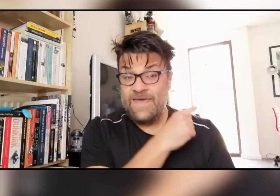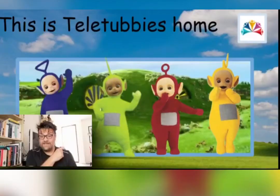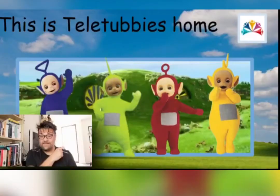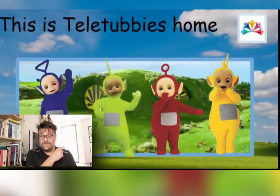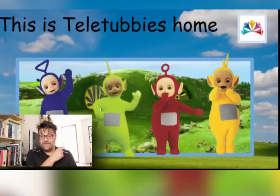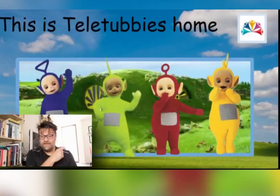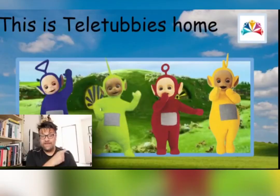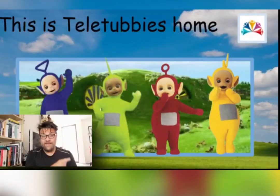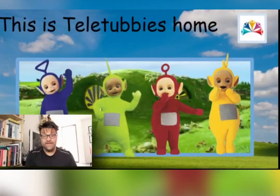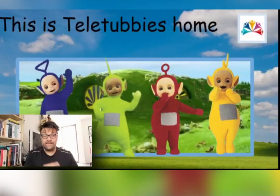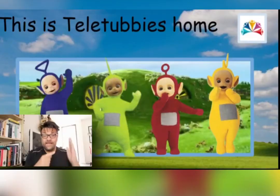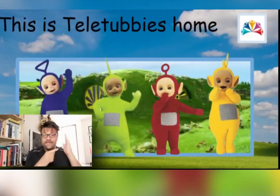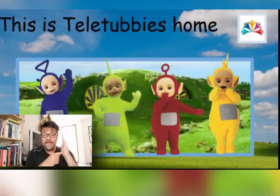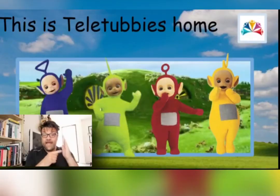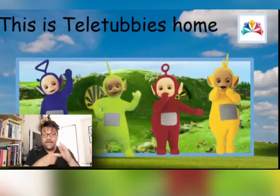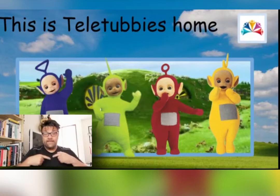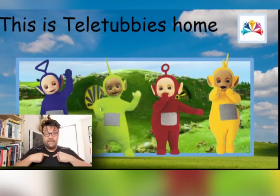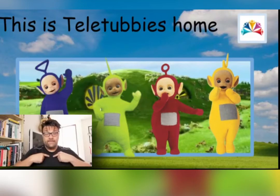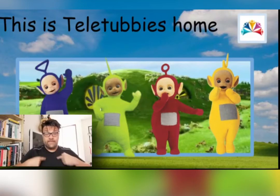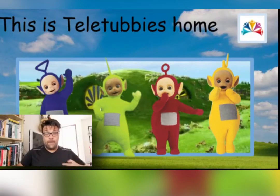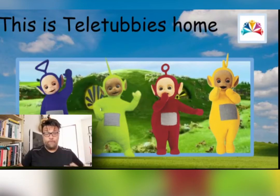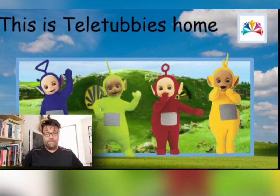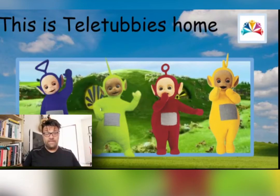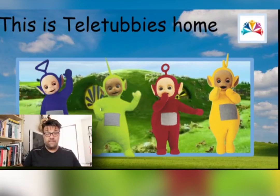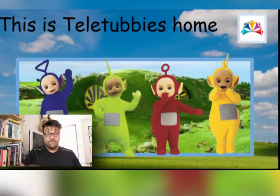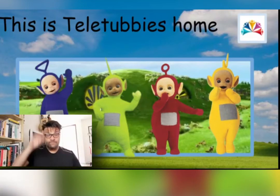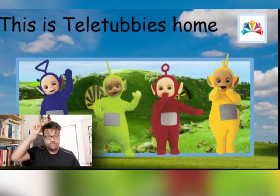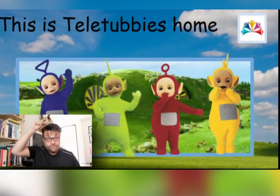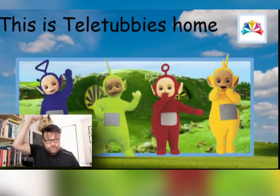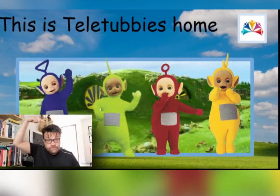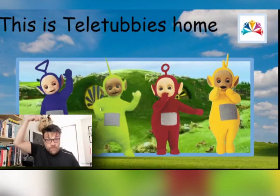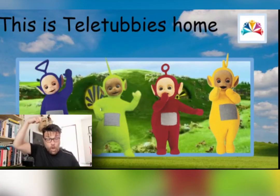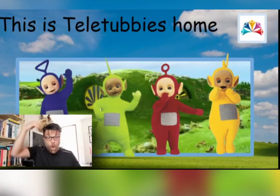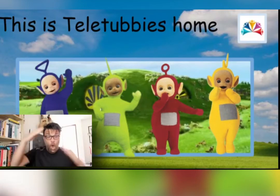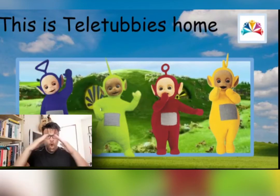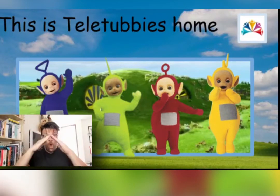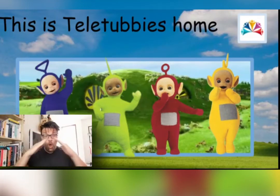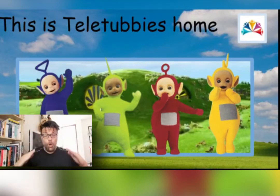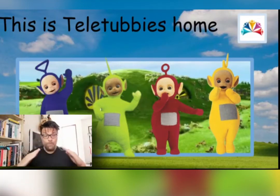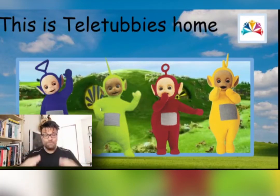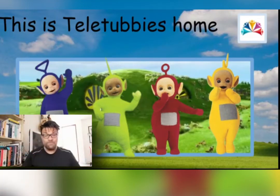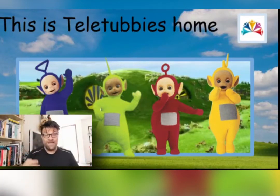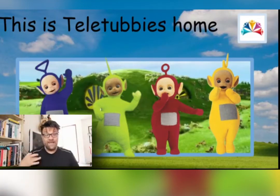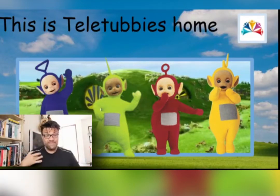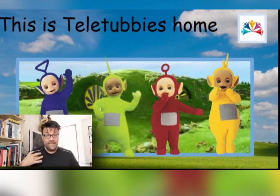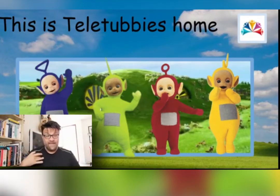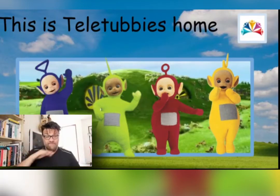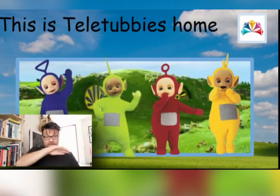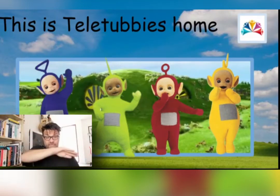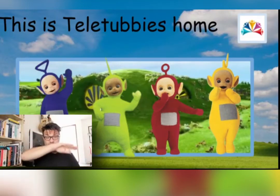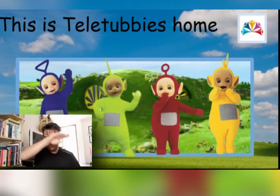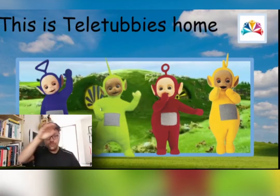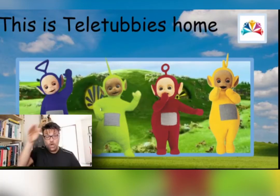This is Teletubbies' home. They live in the